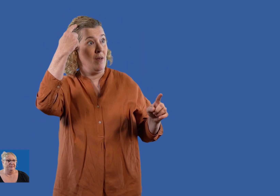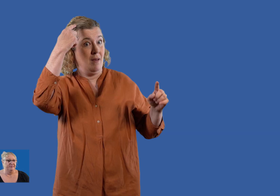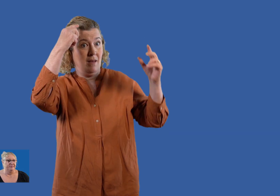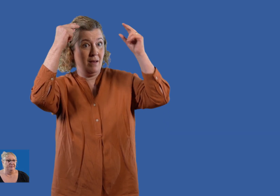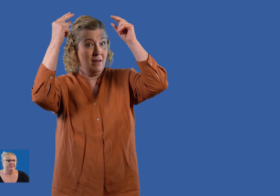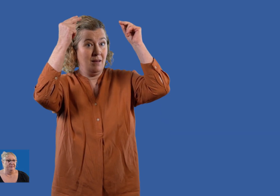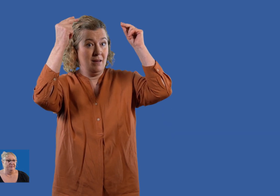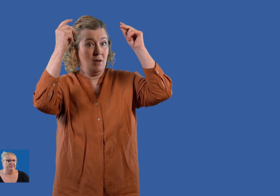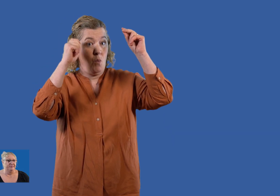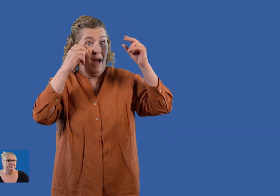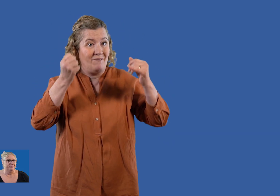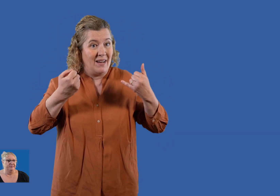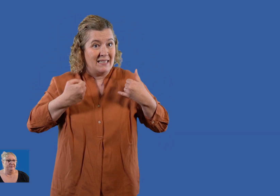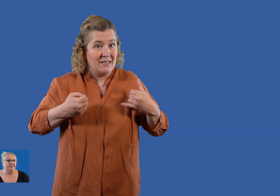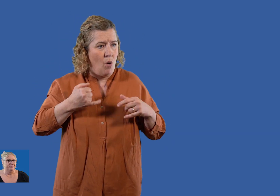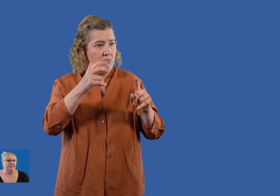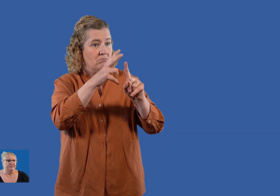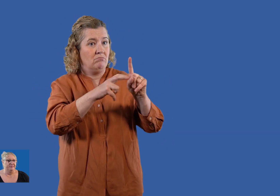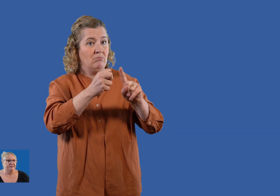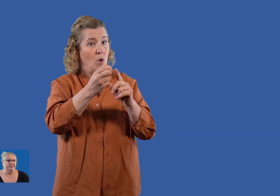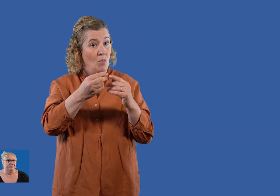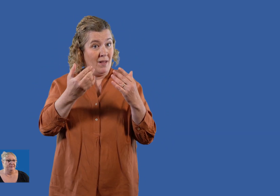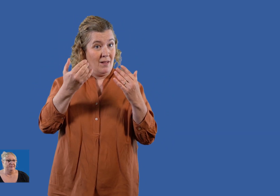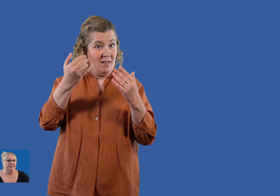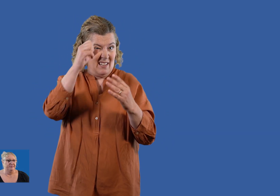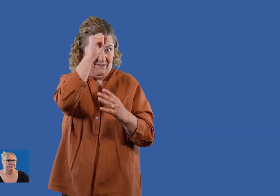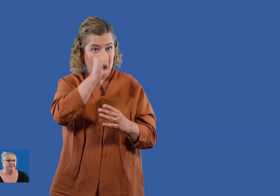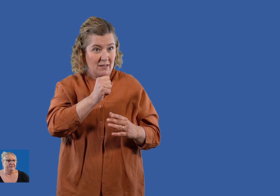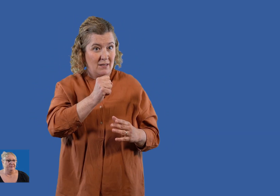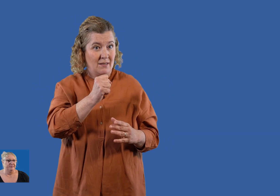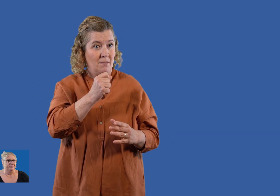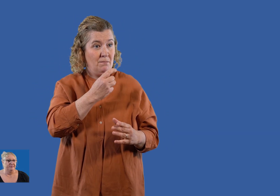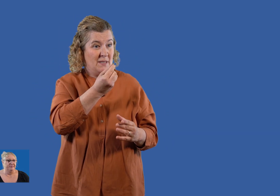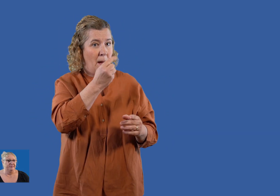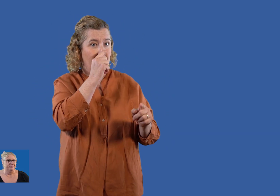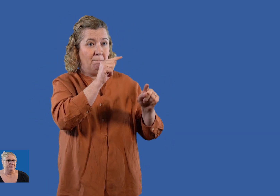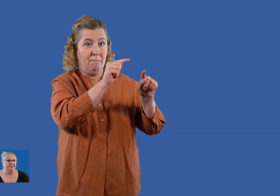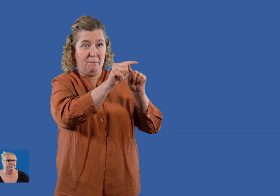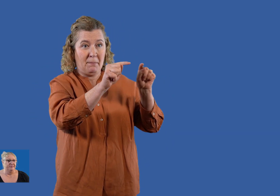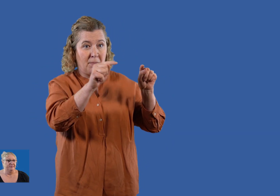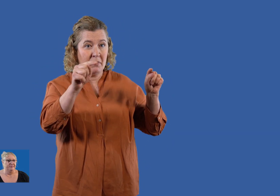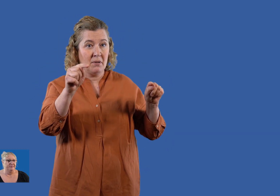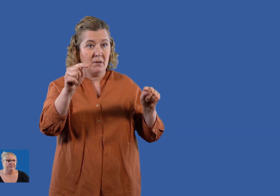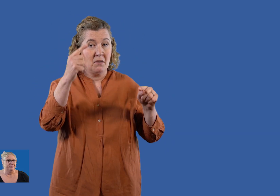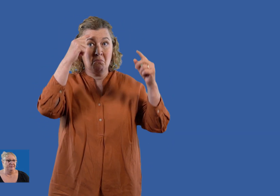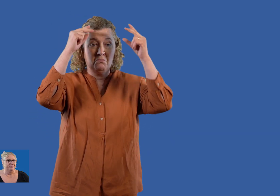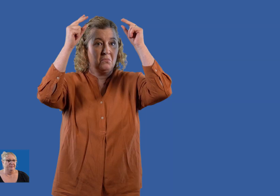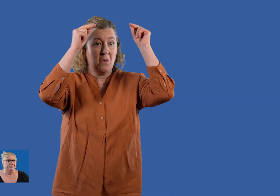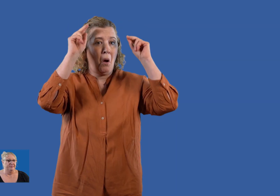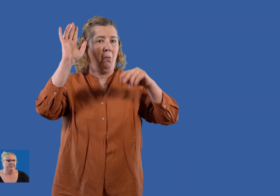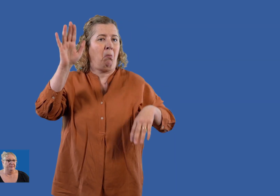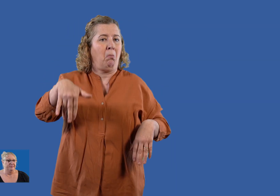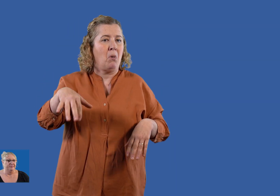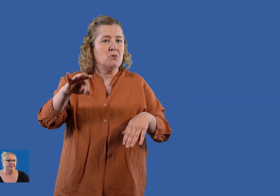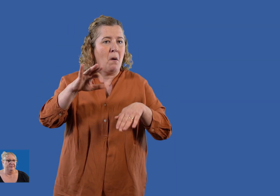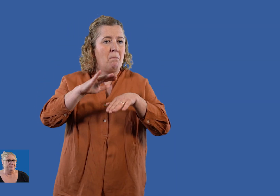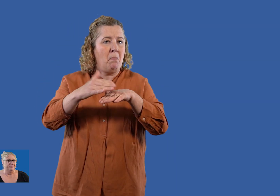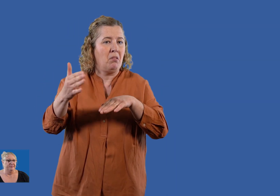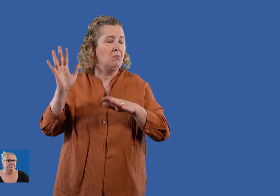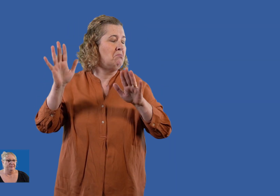have a psychotic illness or be given a diagnosis of schizophrenia. For some people, hearing voices just doesn't trouble or upset them, and